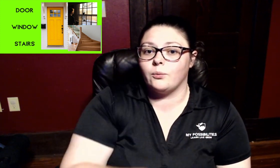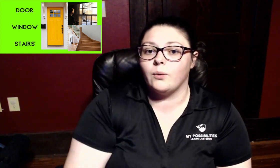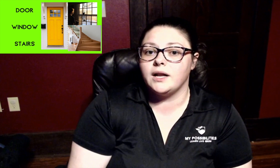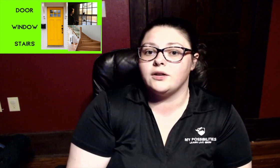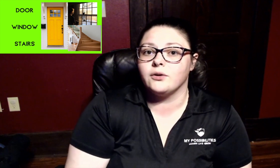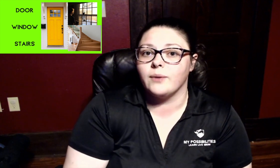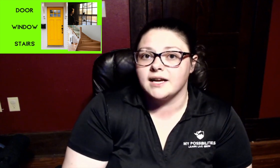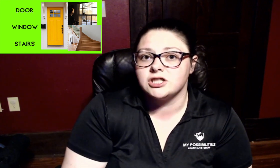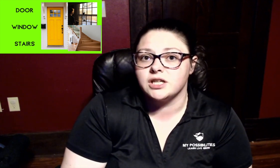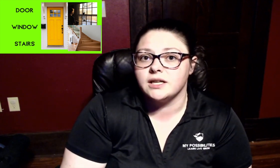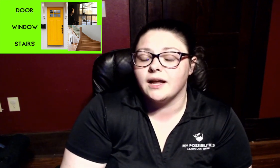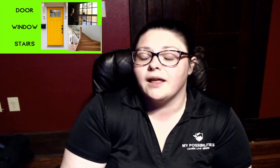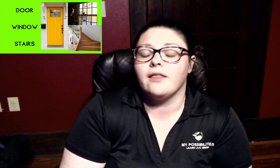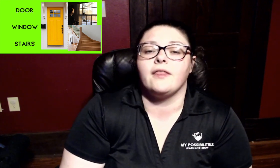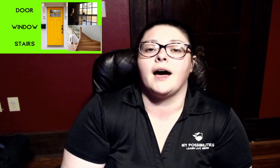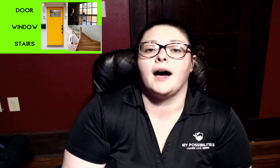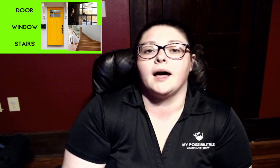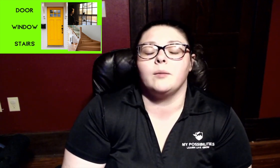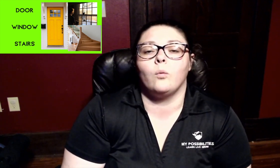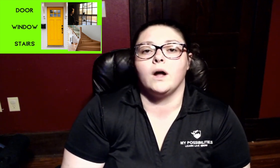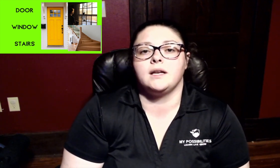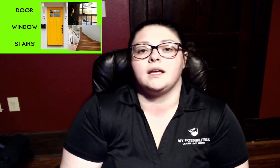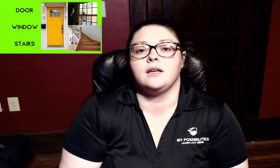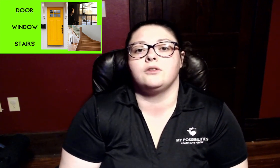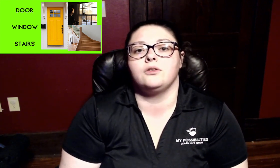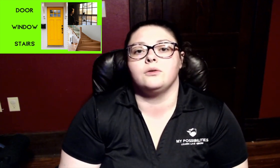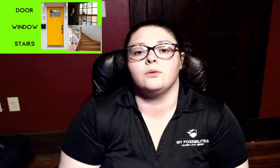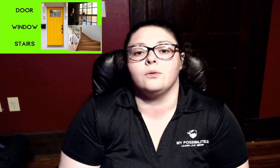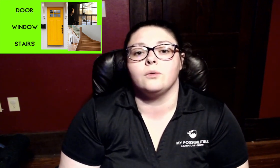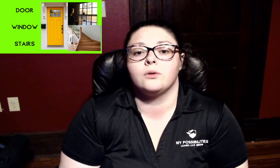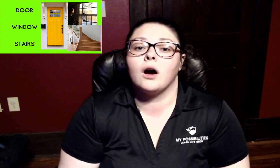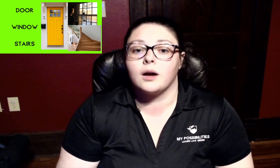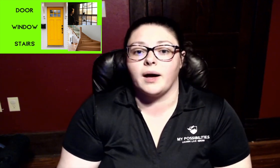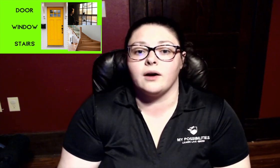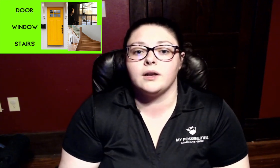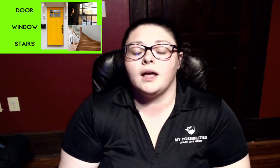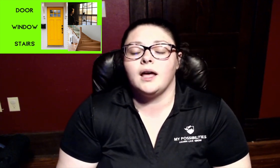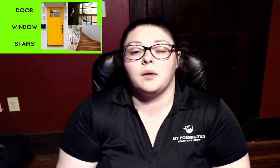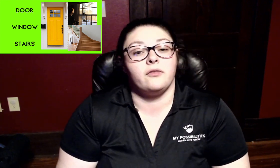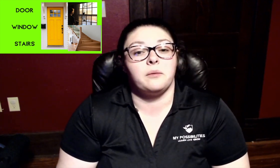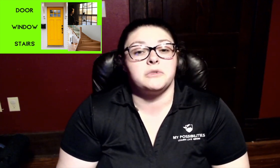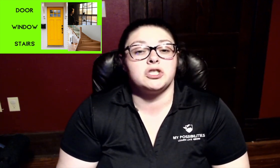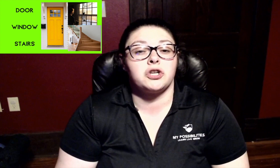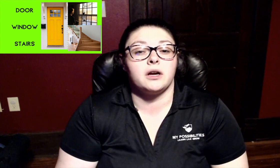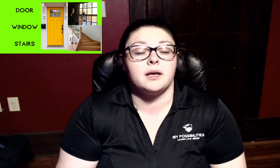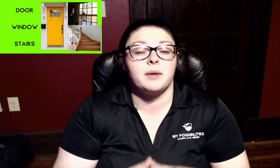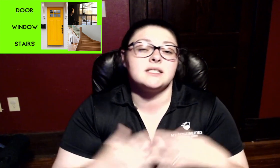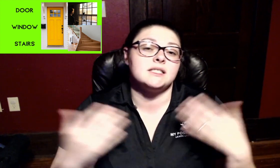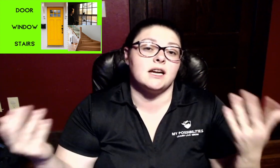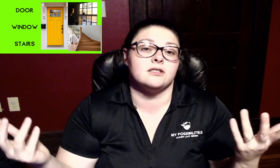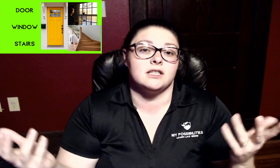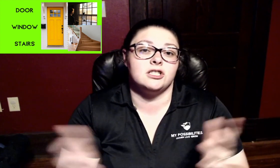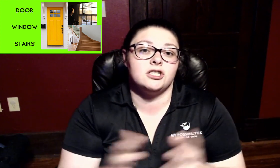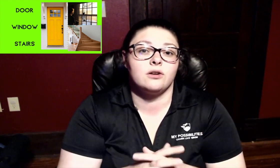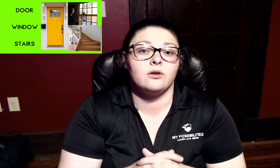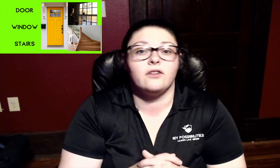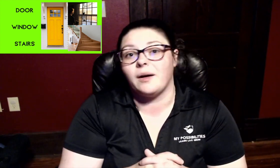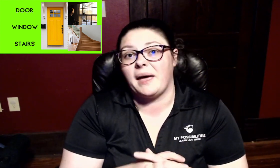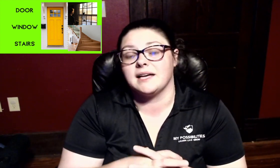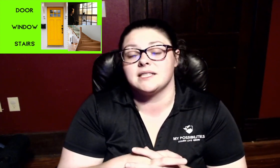what direction that I'm wanting to talk about. If I'm just talking about stairs in general, if I'm asking